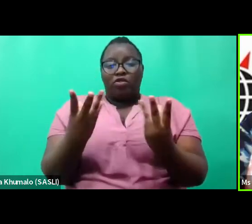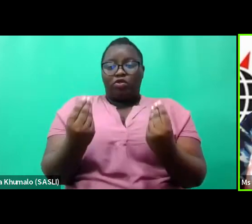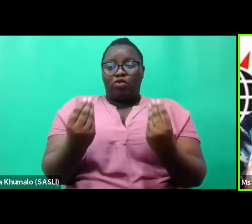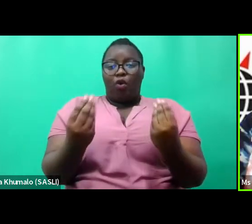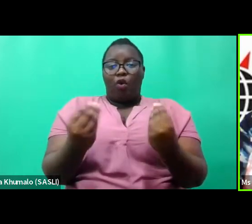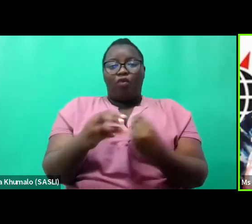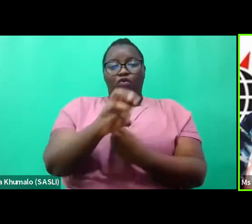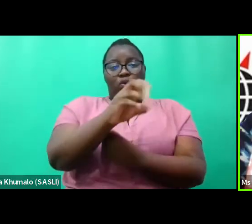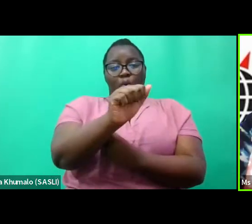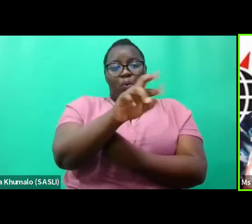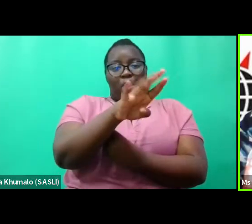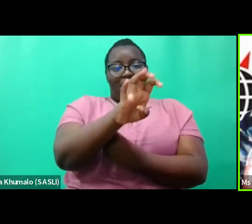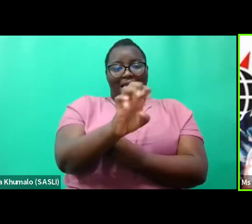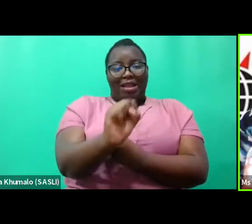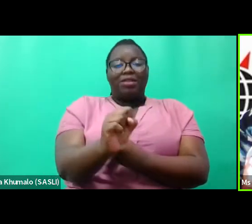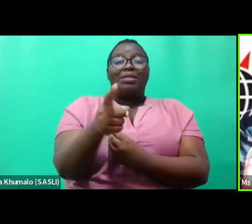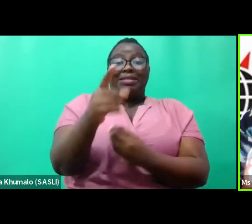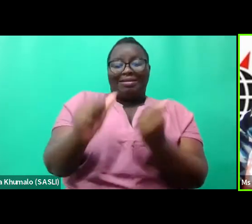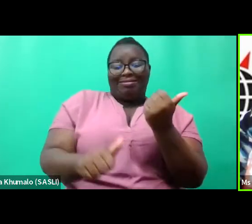them while learning.